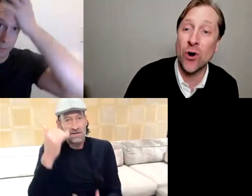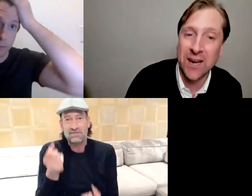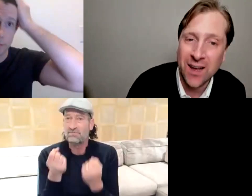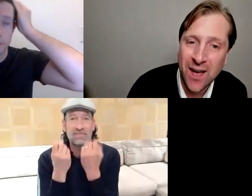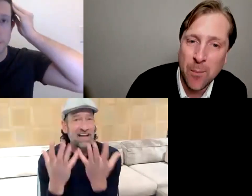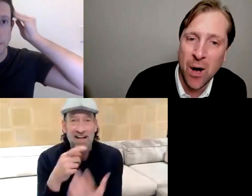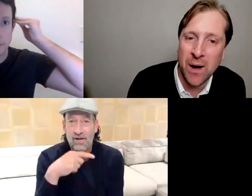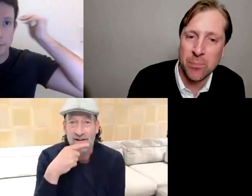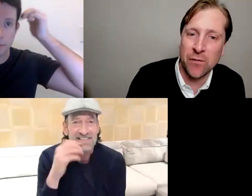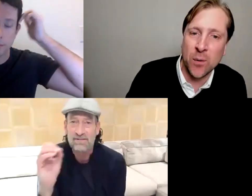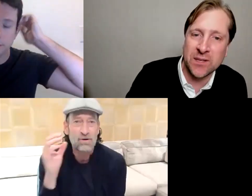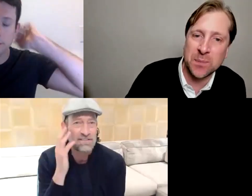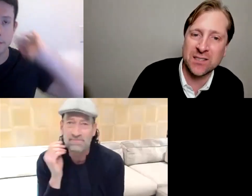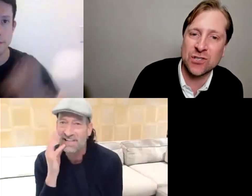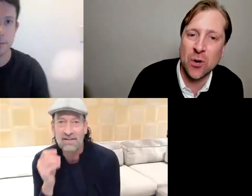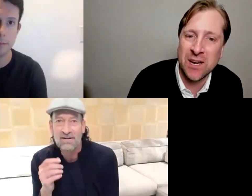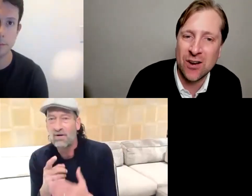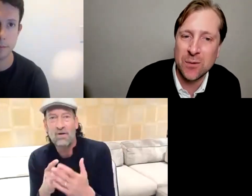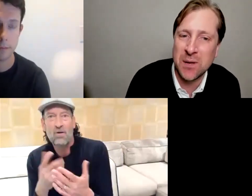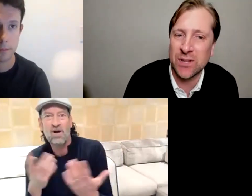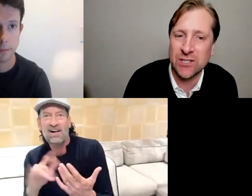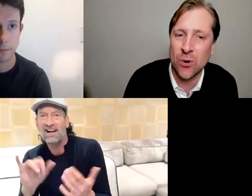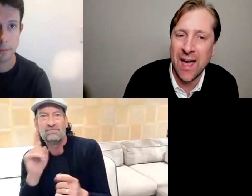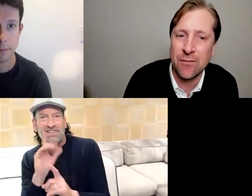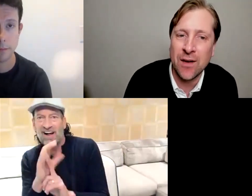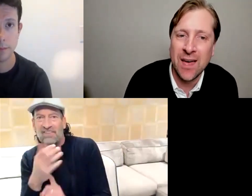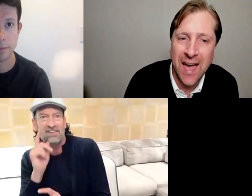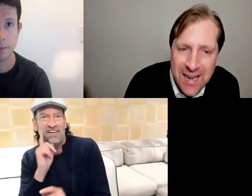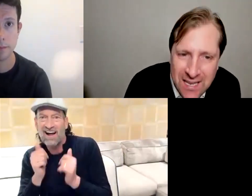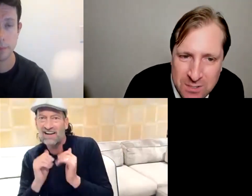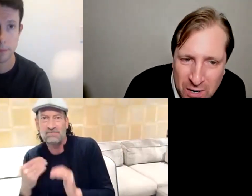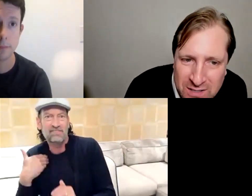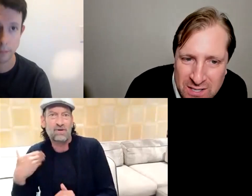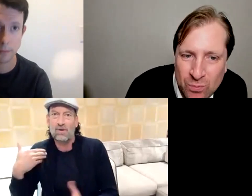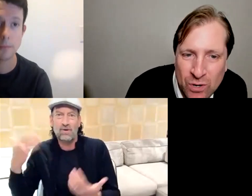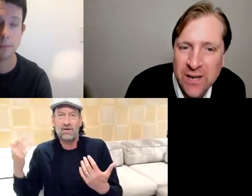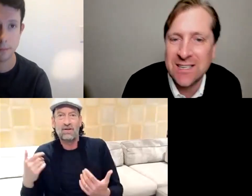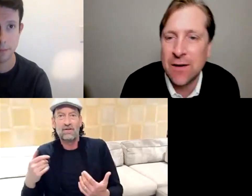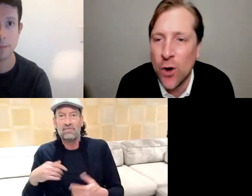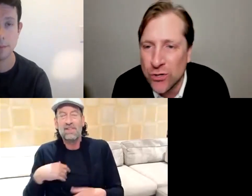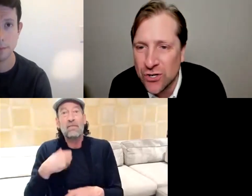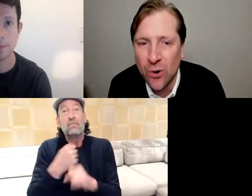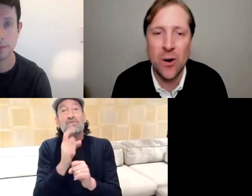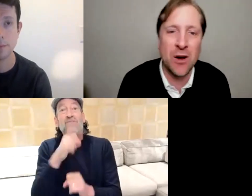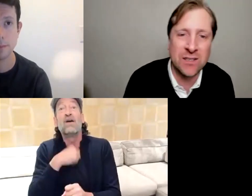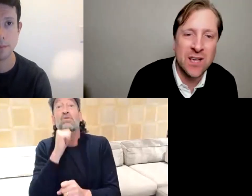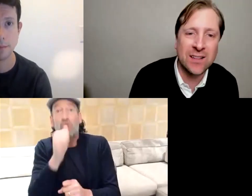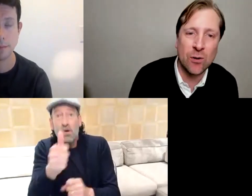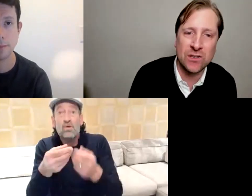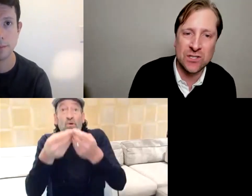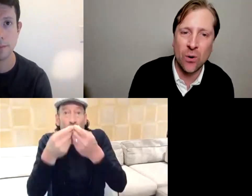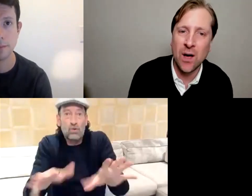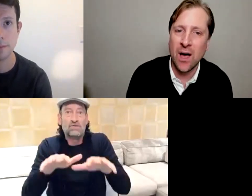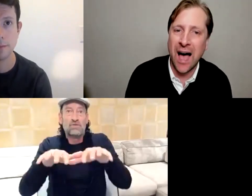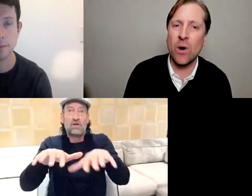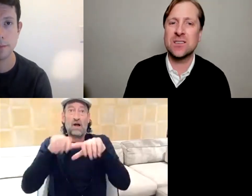would worry about my performance, because there's so many hearing people that don't have any experiences regarding deaf culture or American Sign